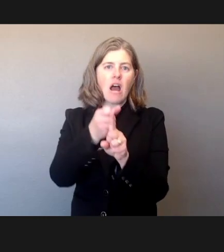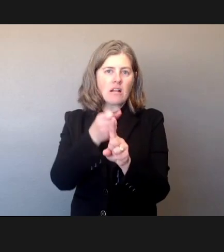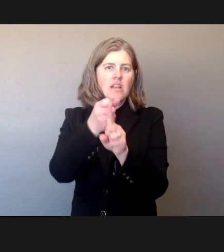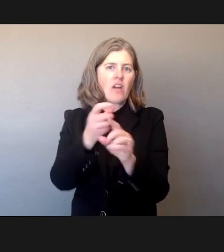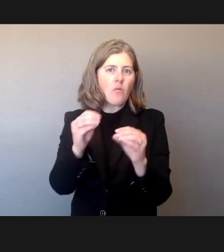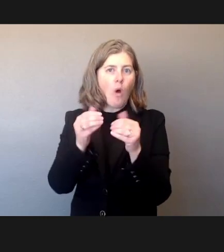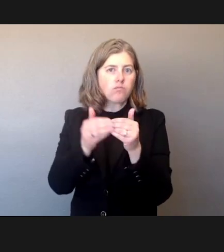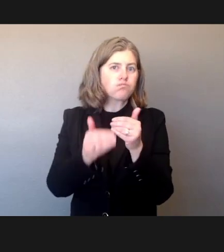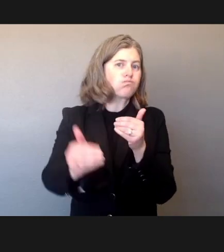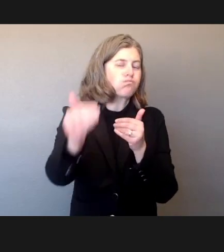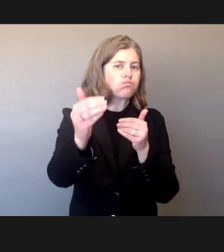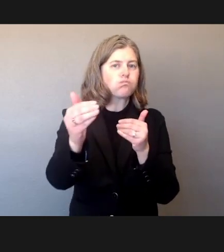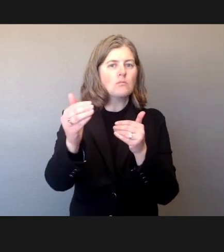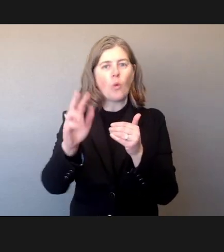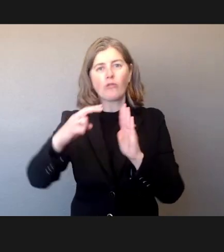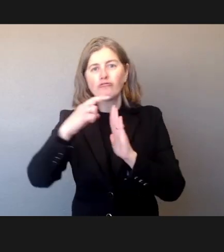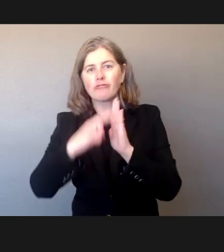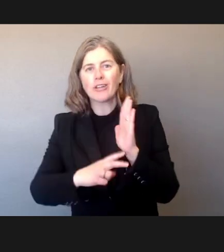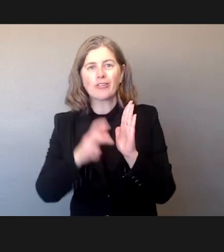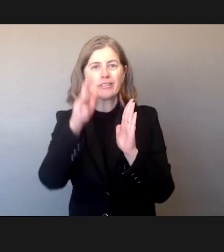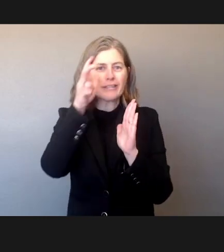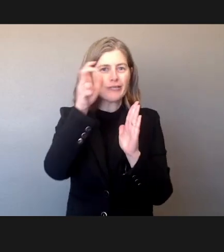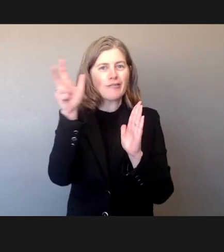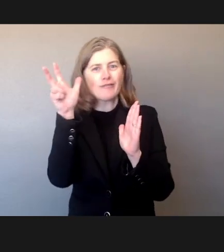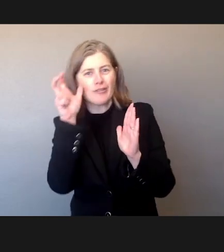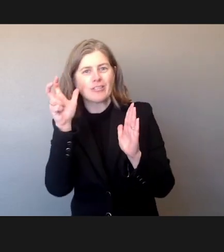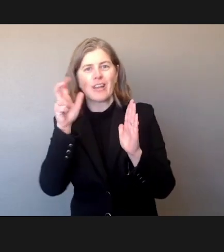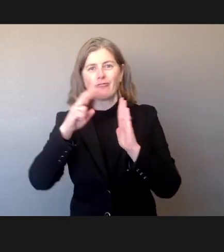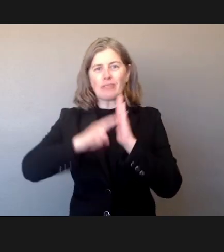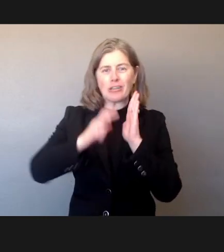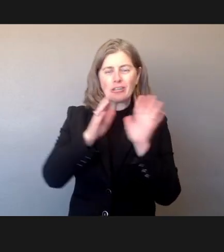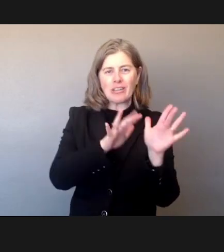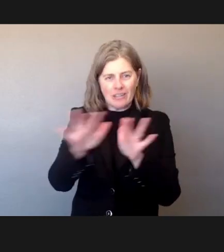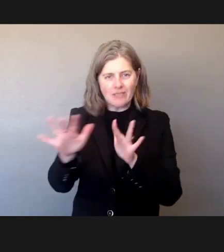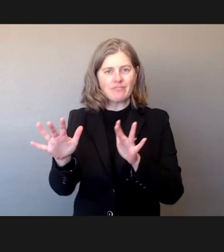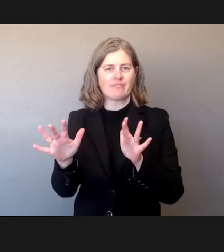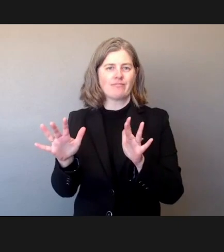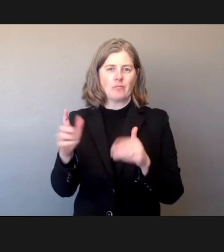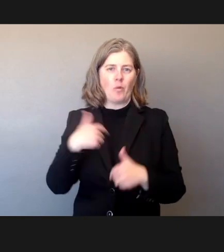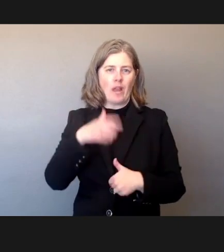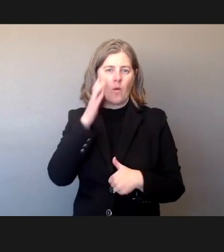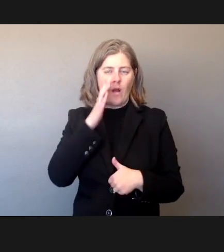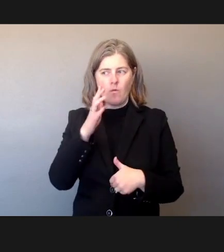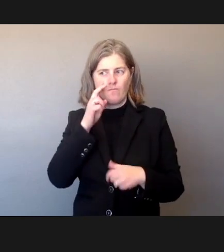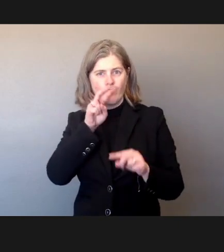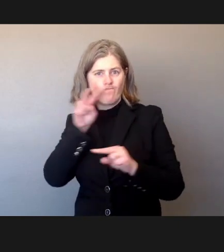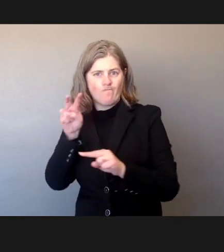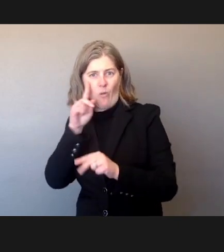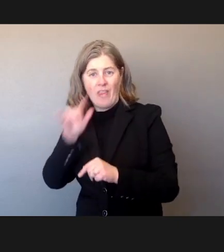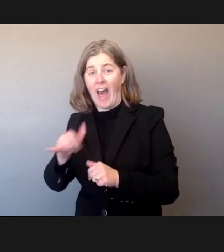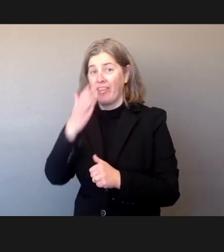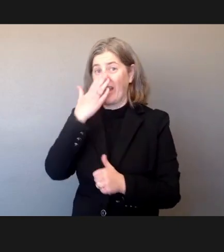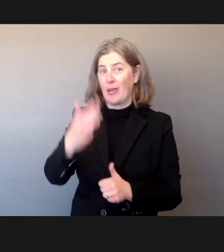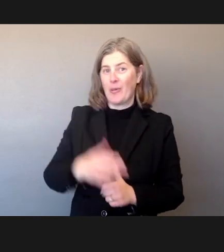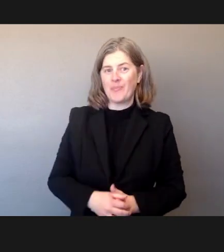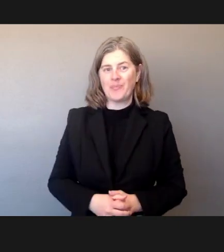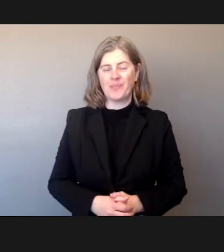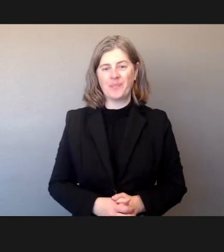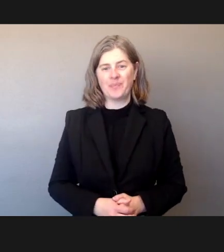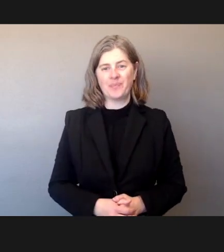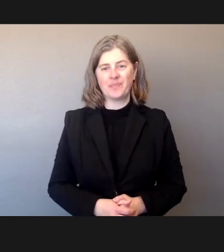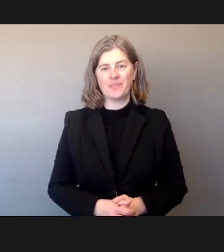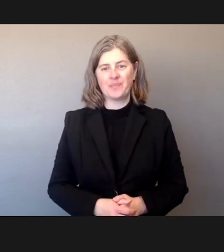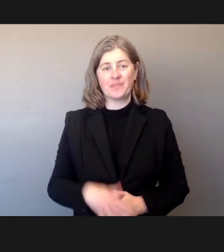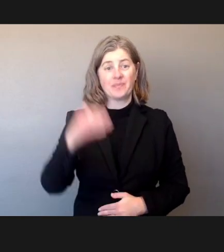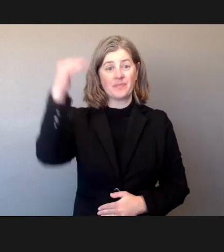viewers, subscribers and blog readers. And so we're on that one. Thank you. All